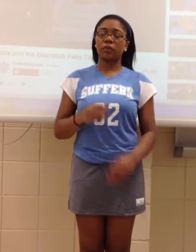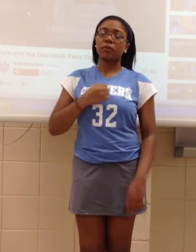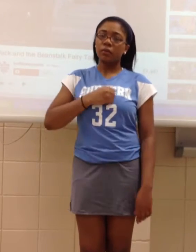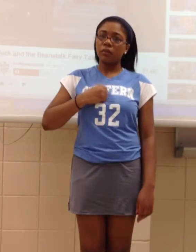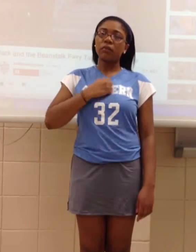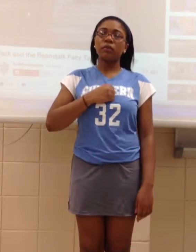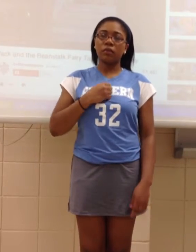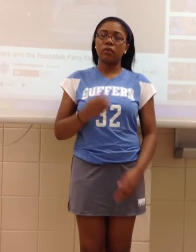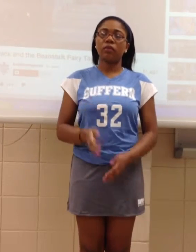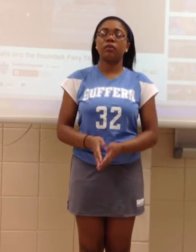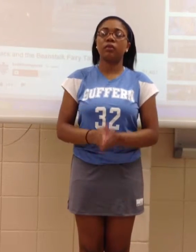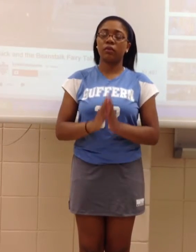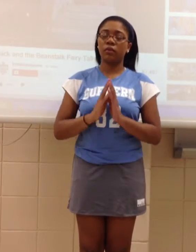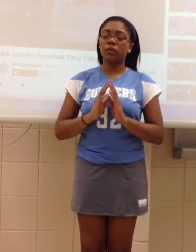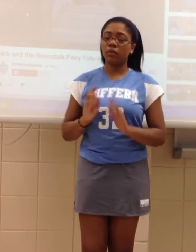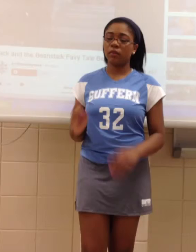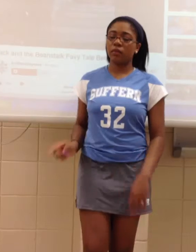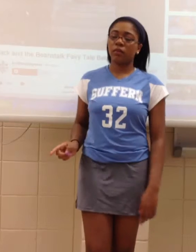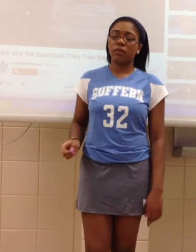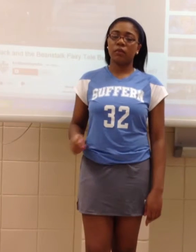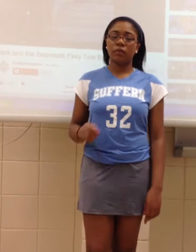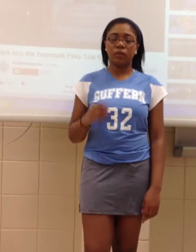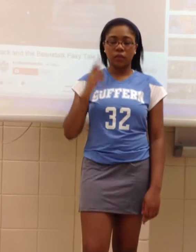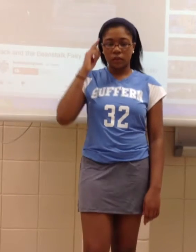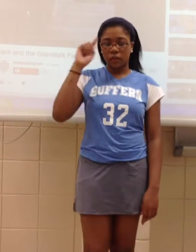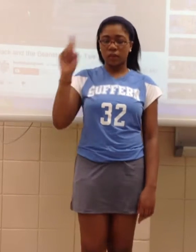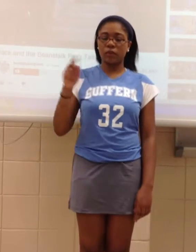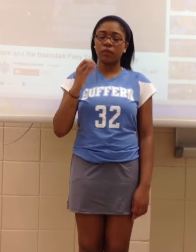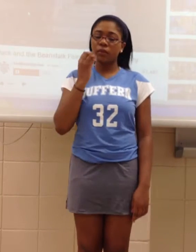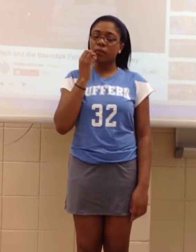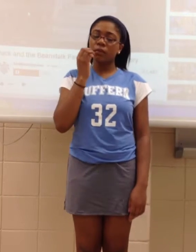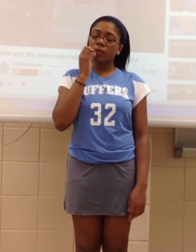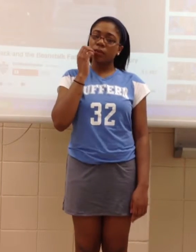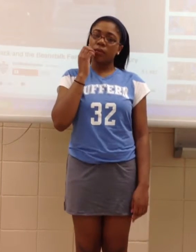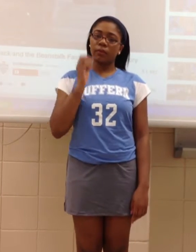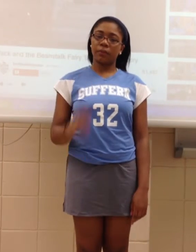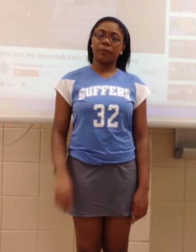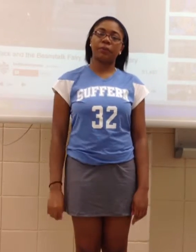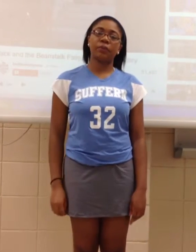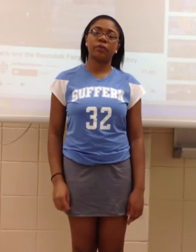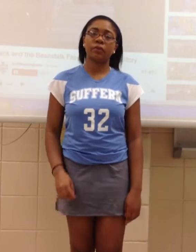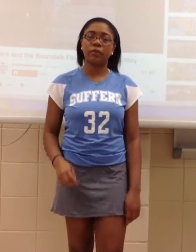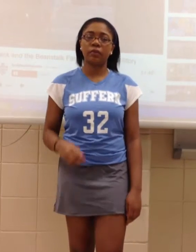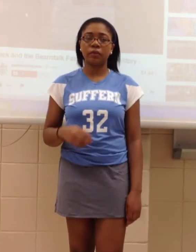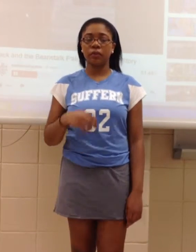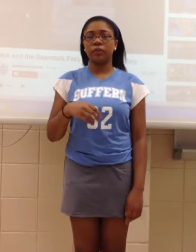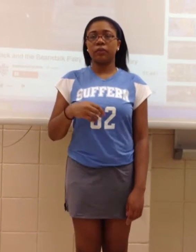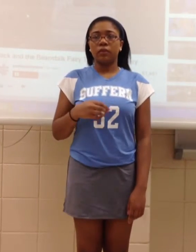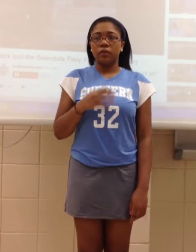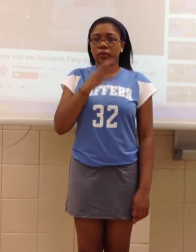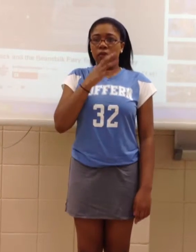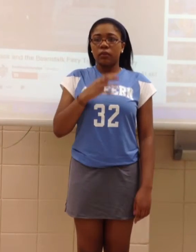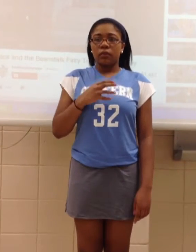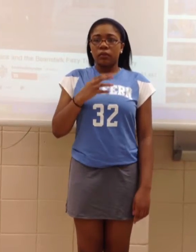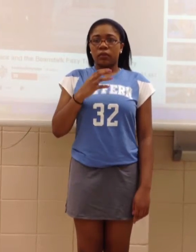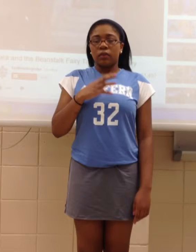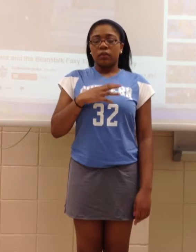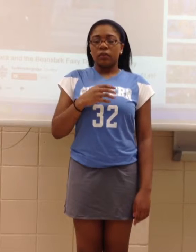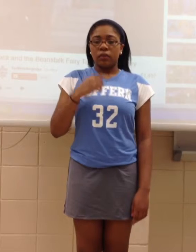I'm very hungry. Could I come in and have something to eat?" asked Jack. The woman said that her husband, who was a giant,